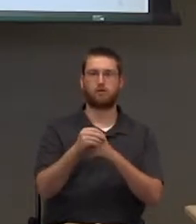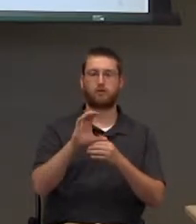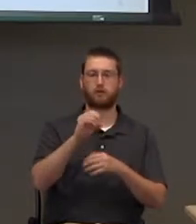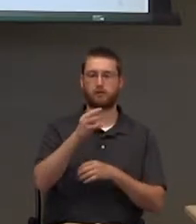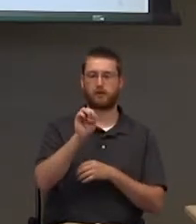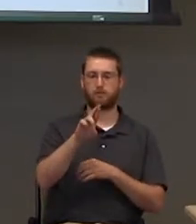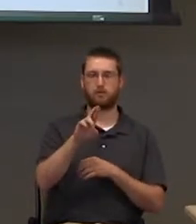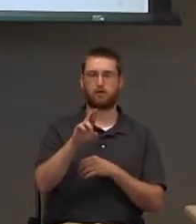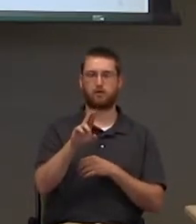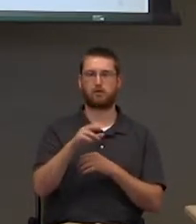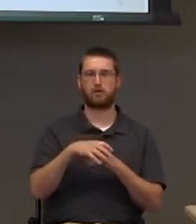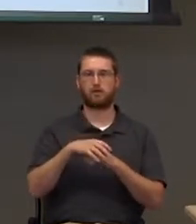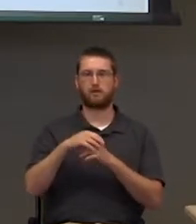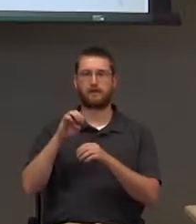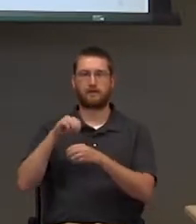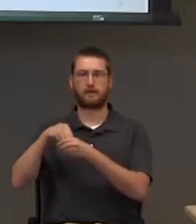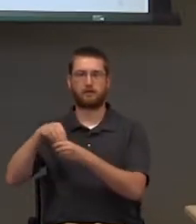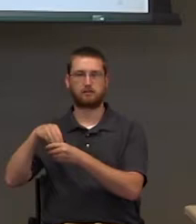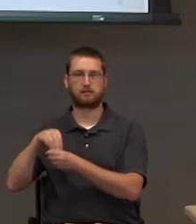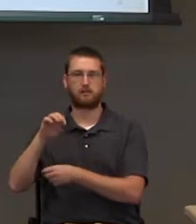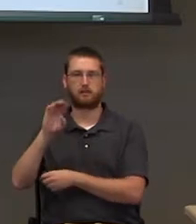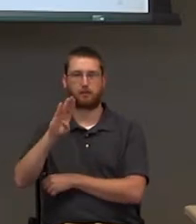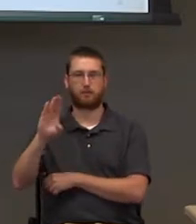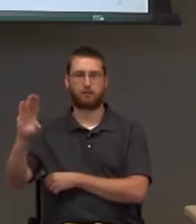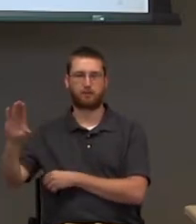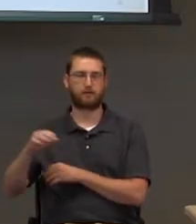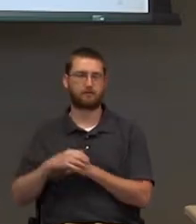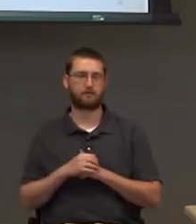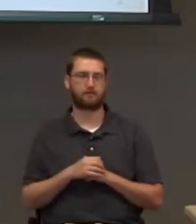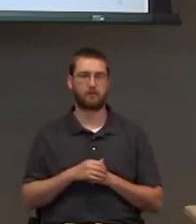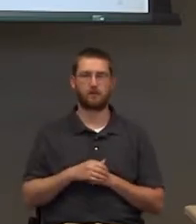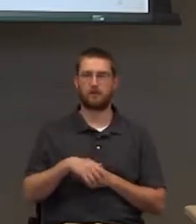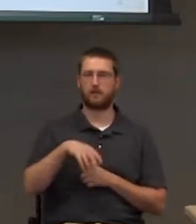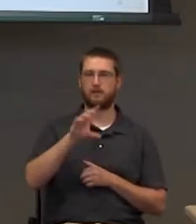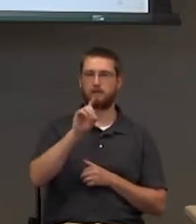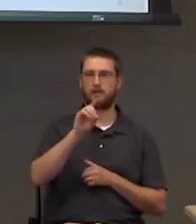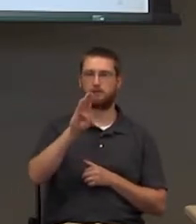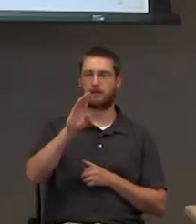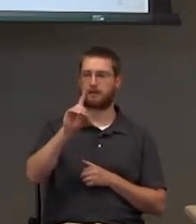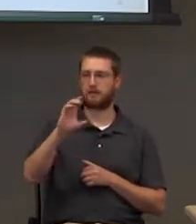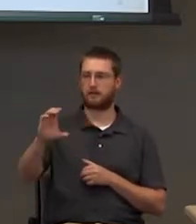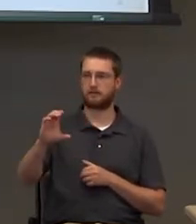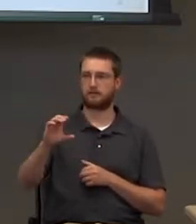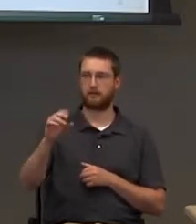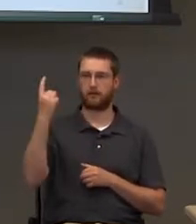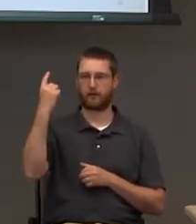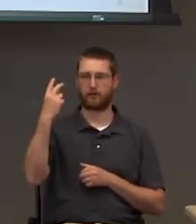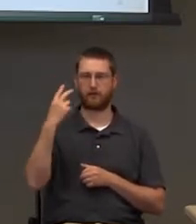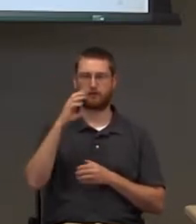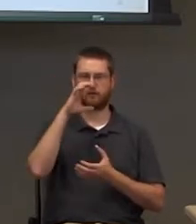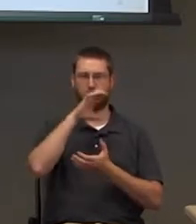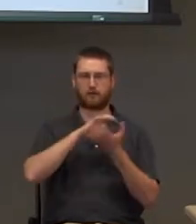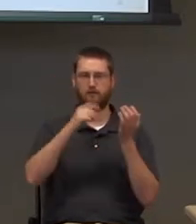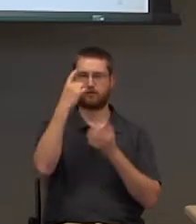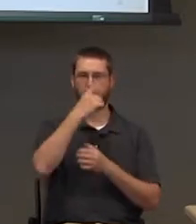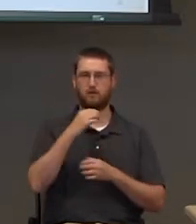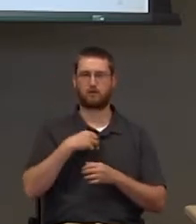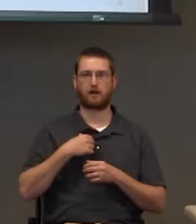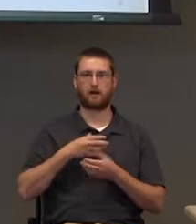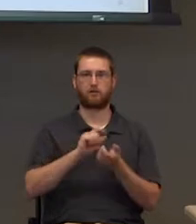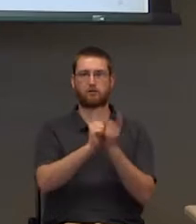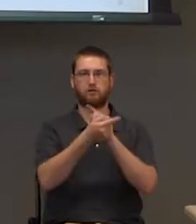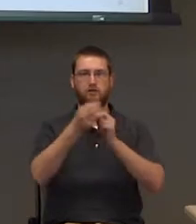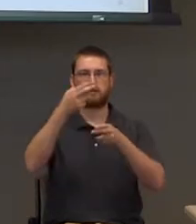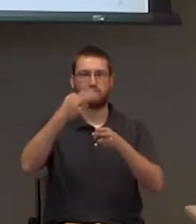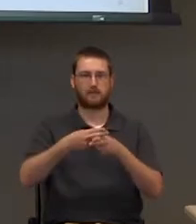EDP. And I must apologize. You see the DVDC up there, and I'm getting confused looks. I have renamed your Economic